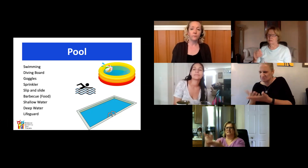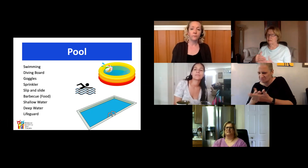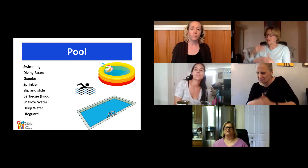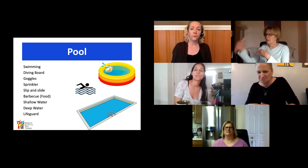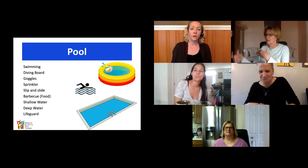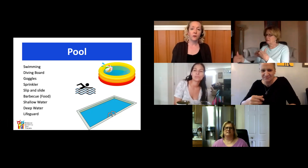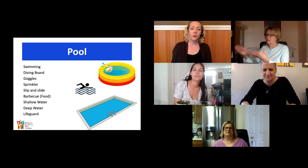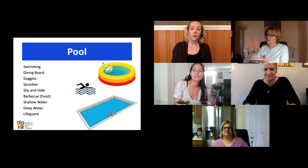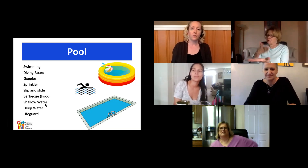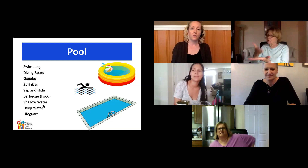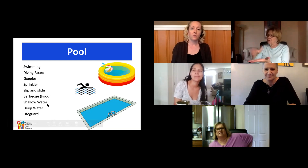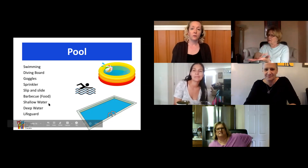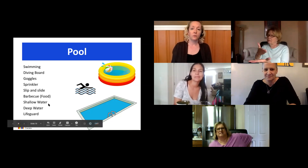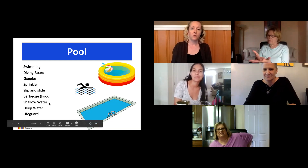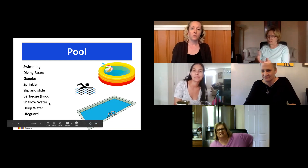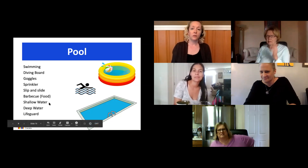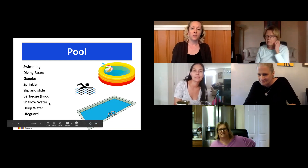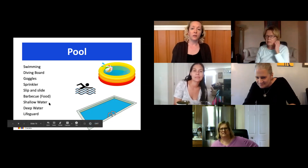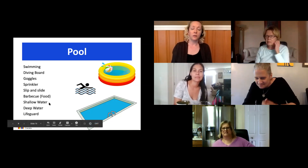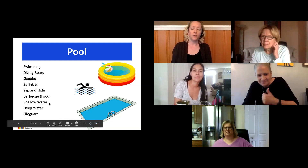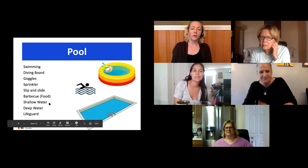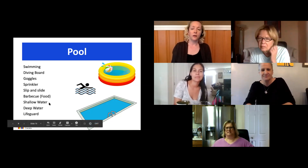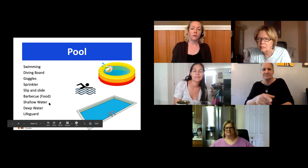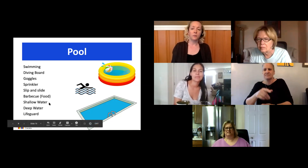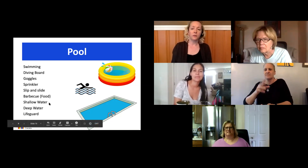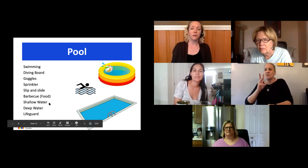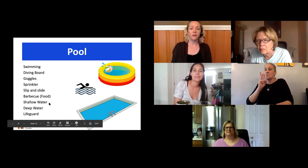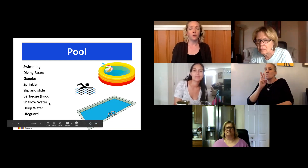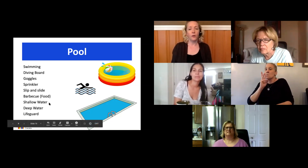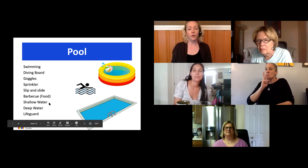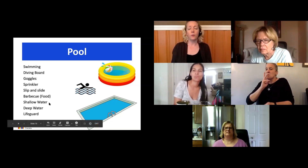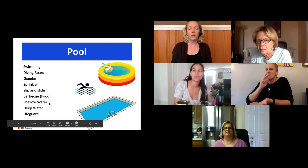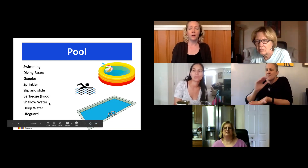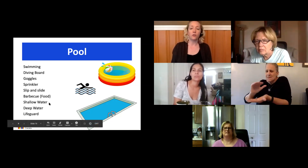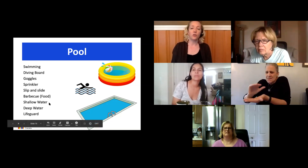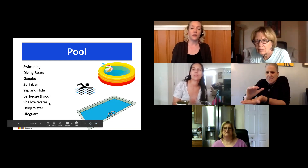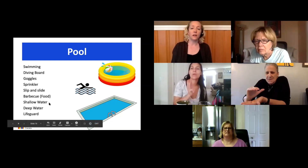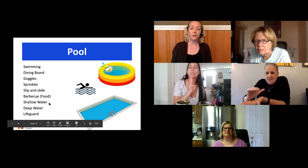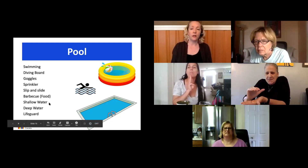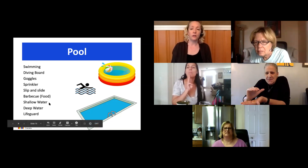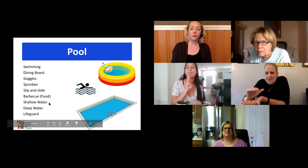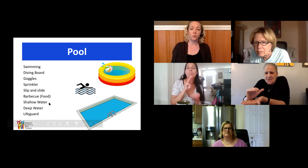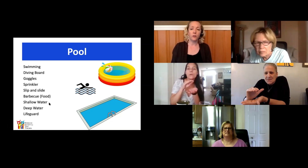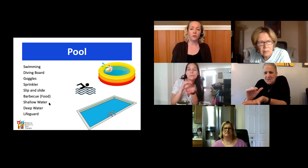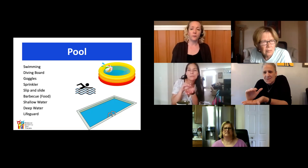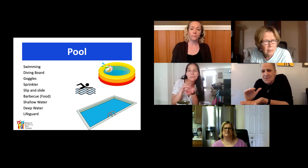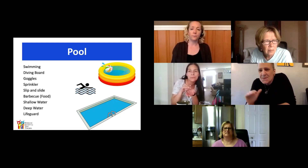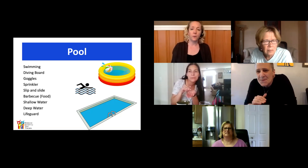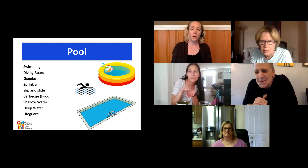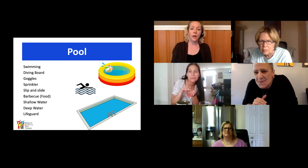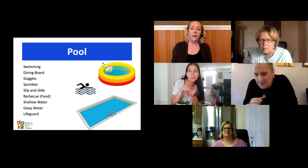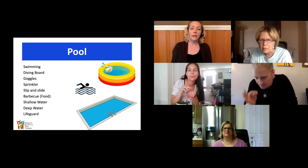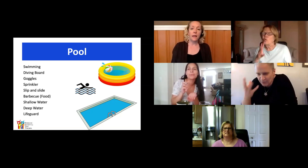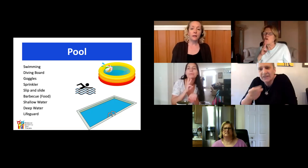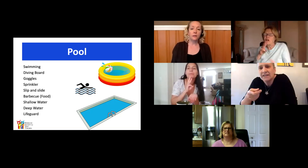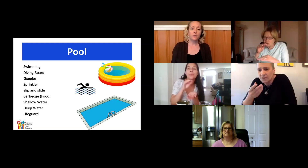Just thinking to myself right now, typically sign grill, but yeah, so cooking outside is a good way to do it. Next, shallow